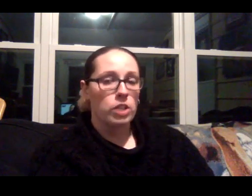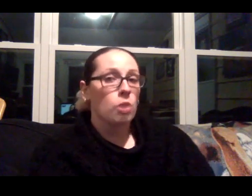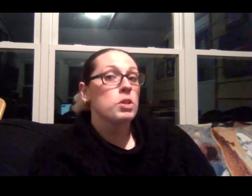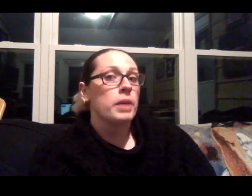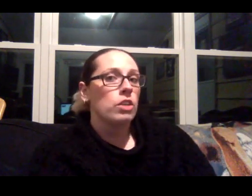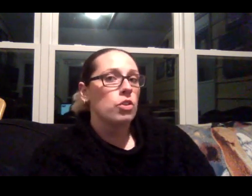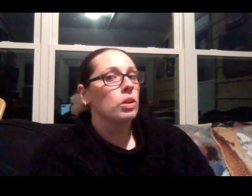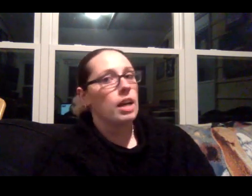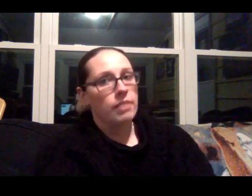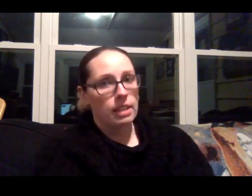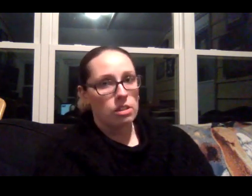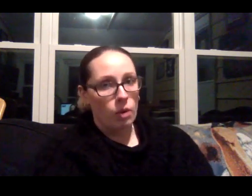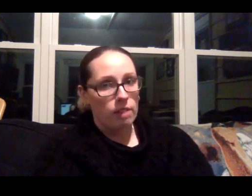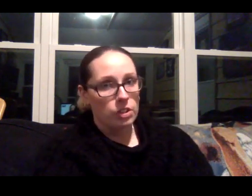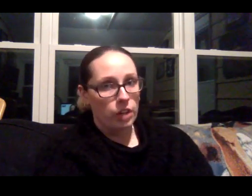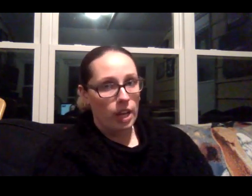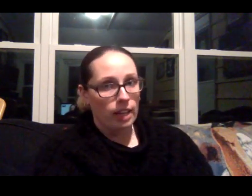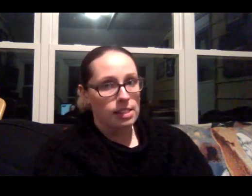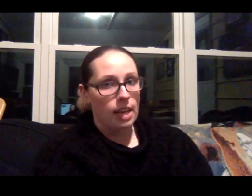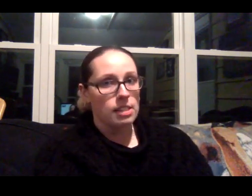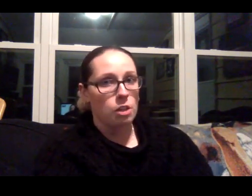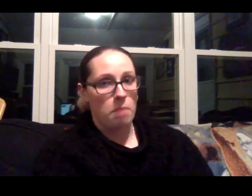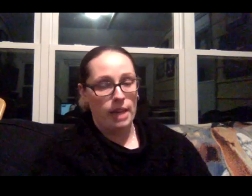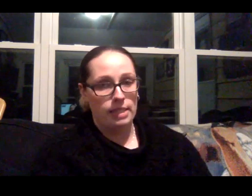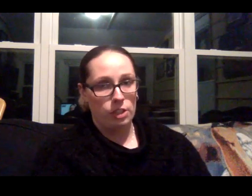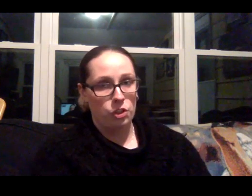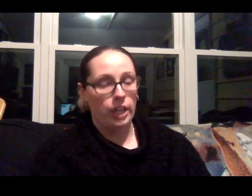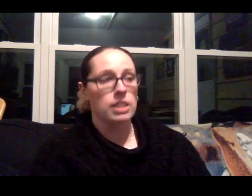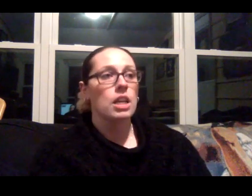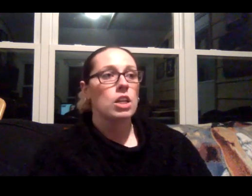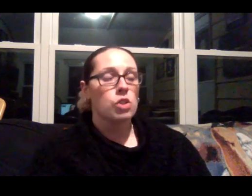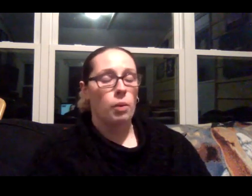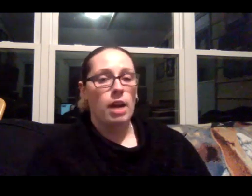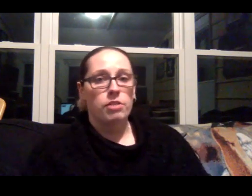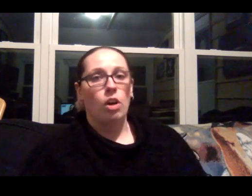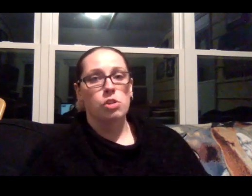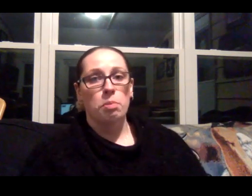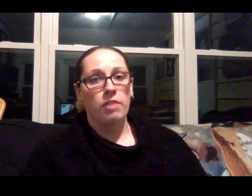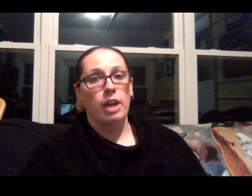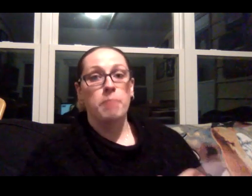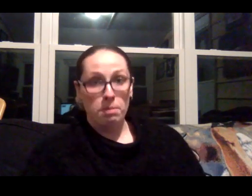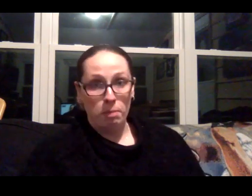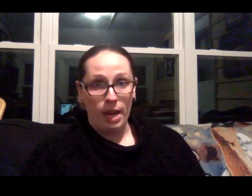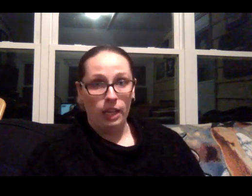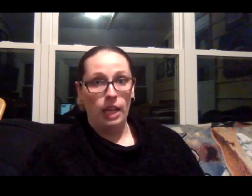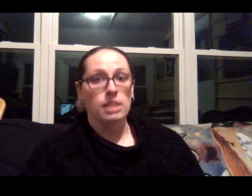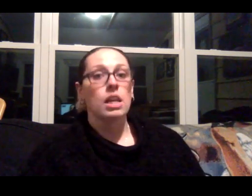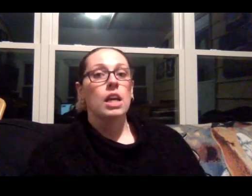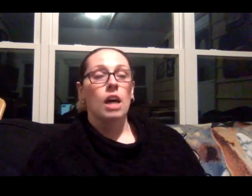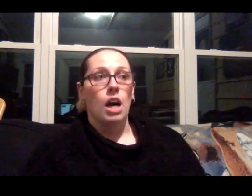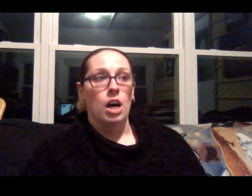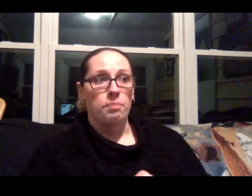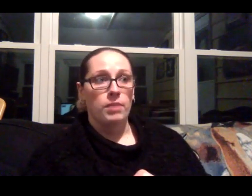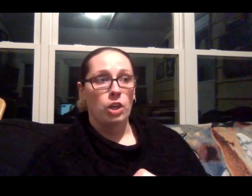there's only so much we can do. A lot of kids don't have internet access in my district. So we have to also provide paper packets,